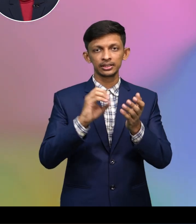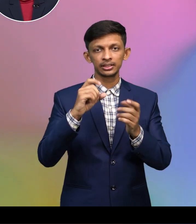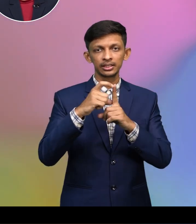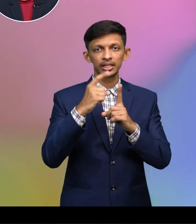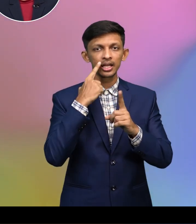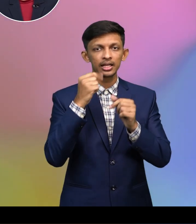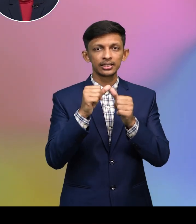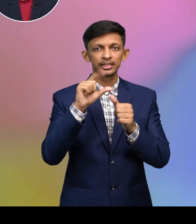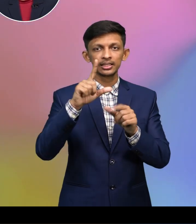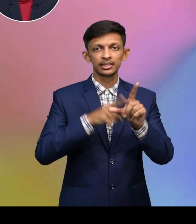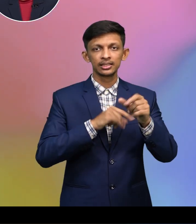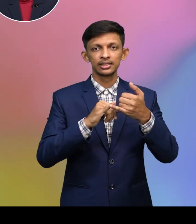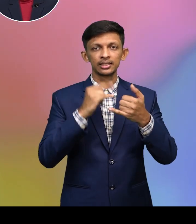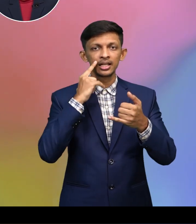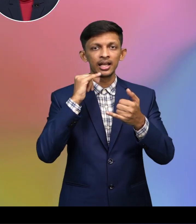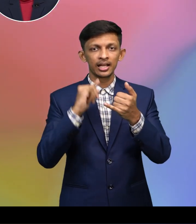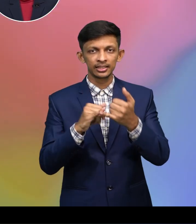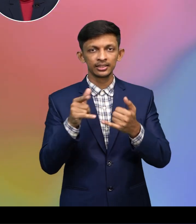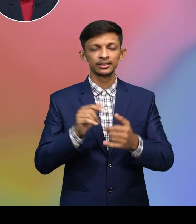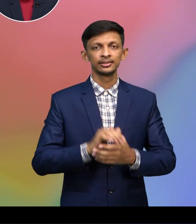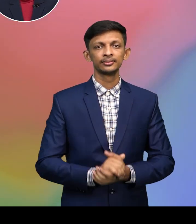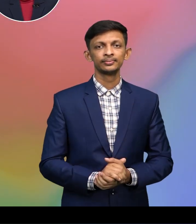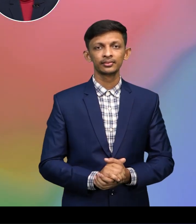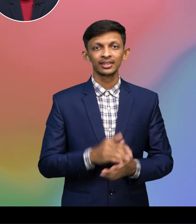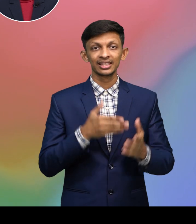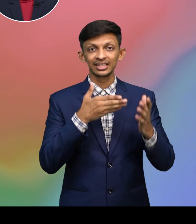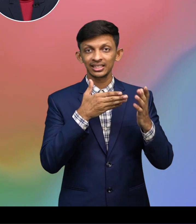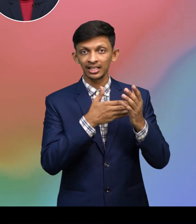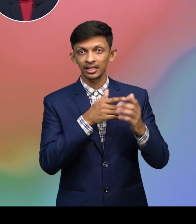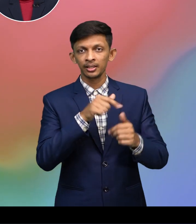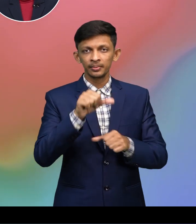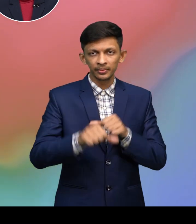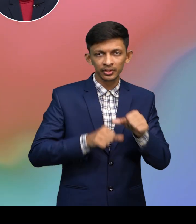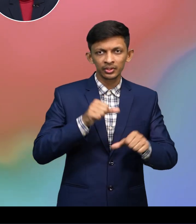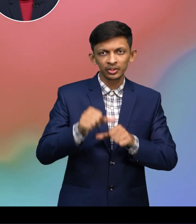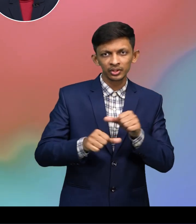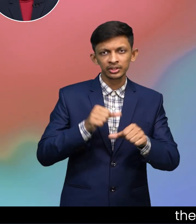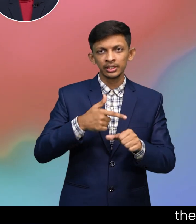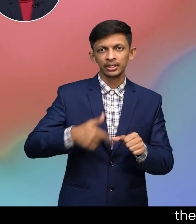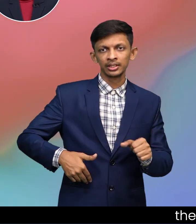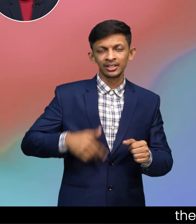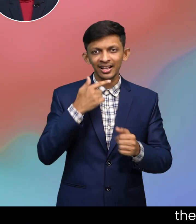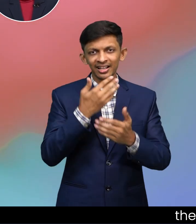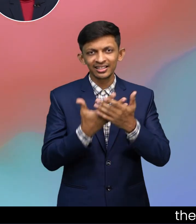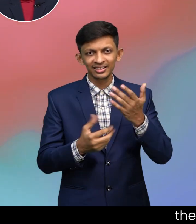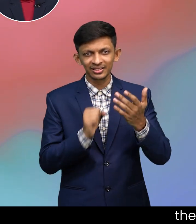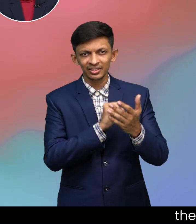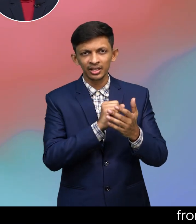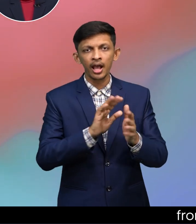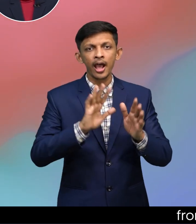of poisonous wastes in the body and leads to death.